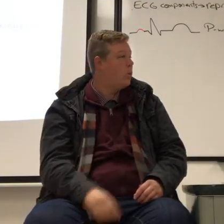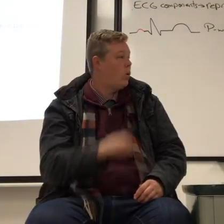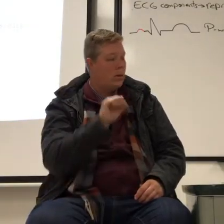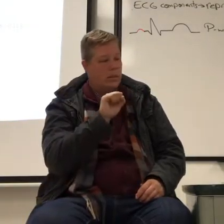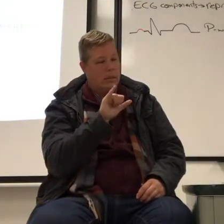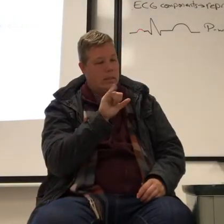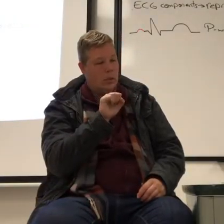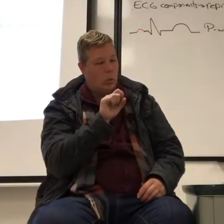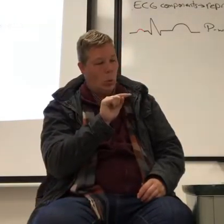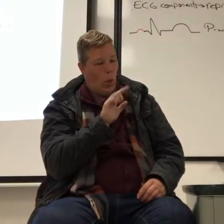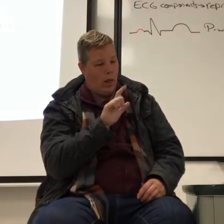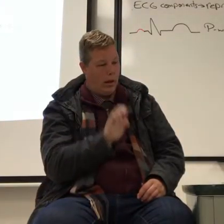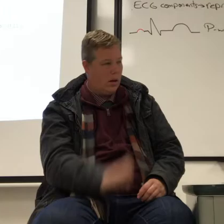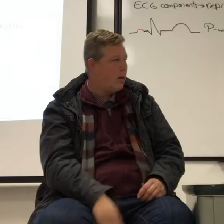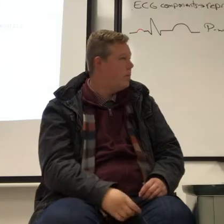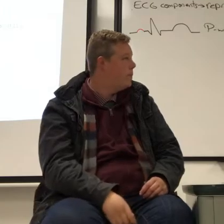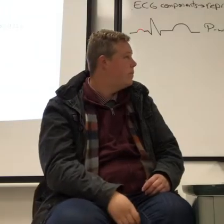Causes